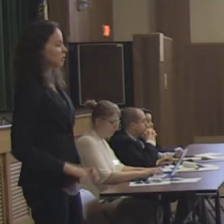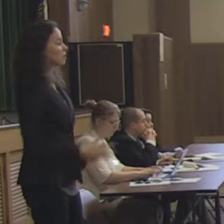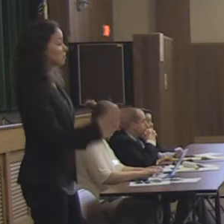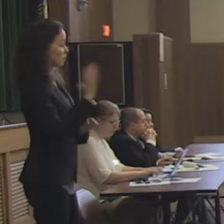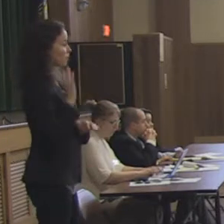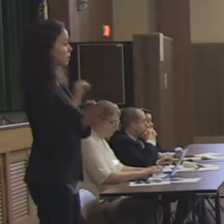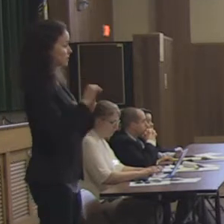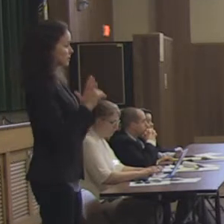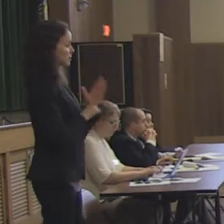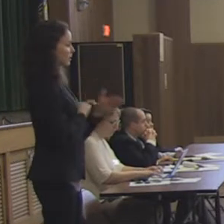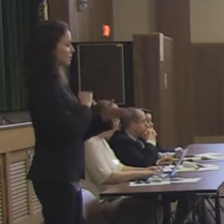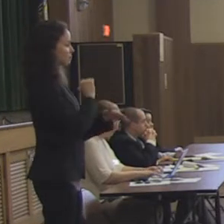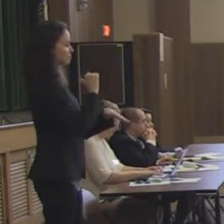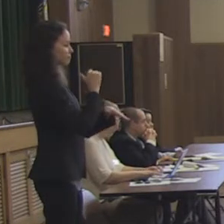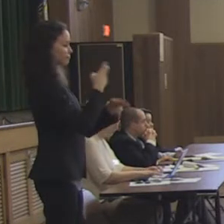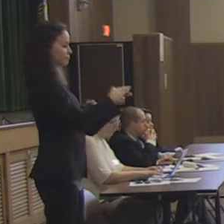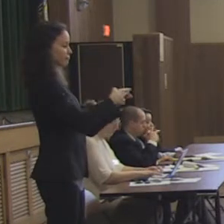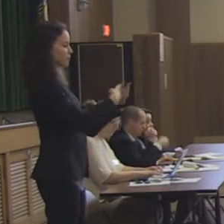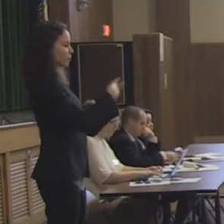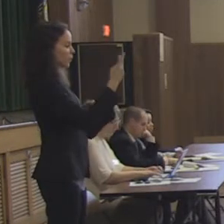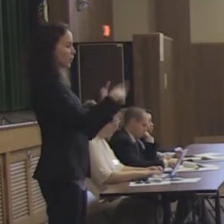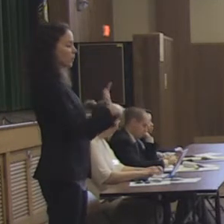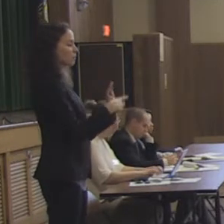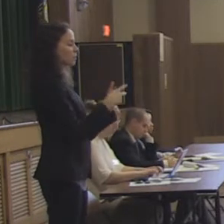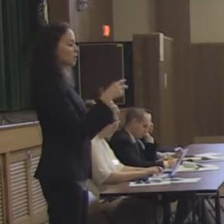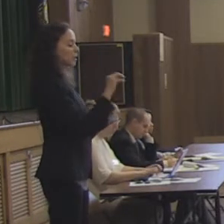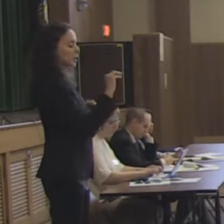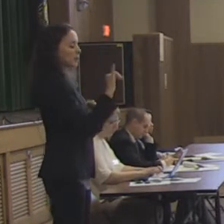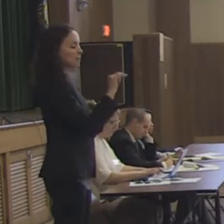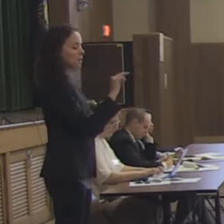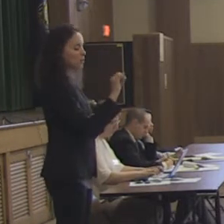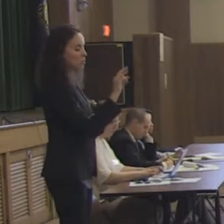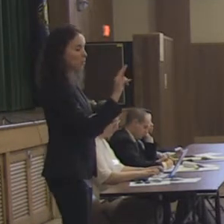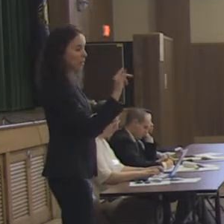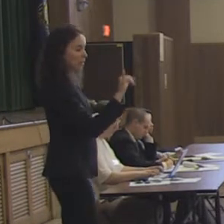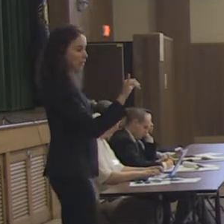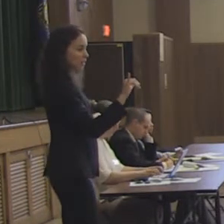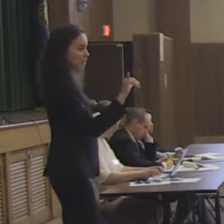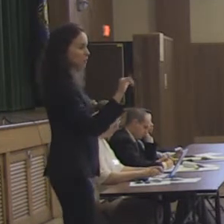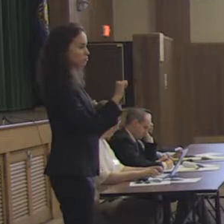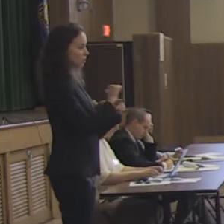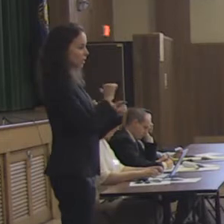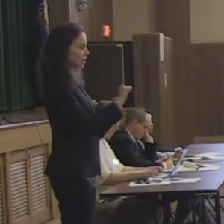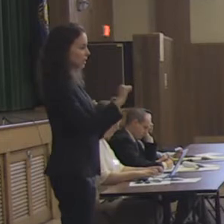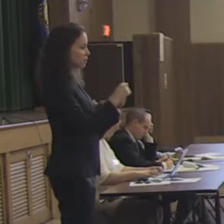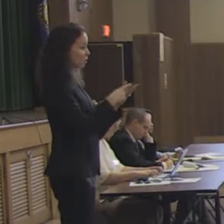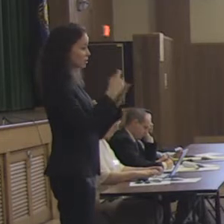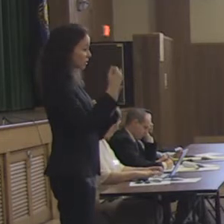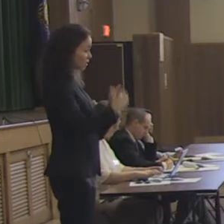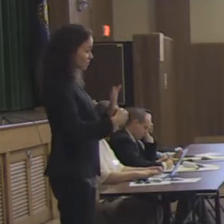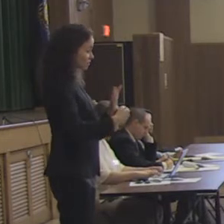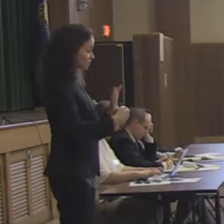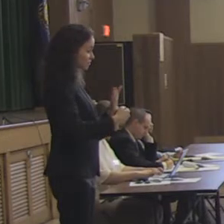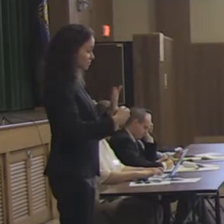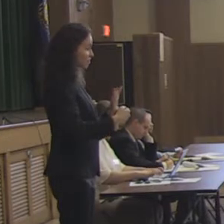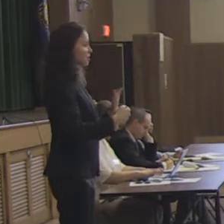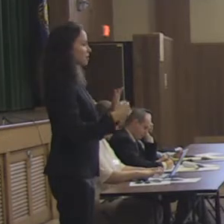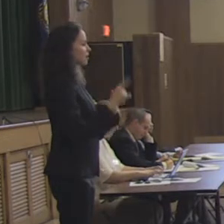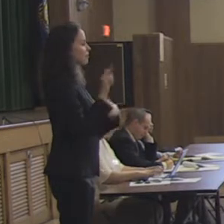a program called Minority Training Project, and it was part of the old,